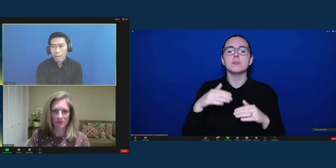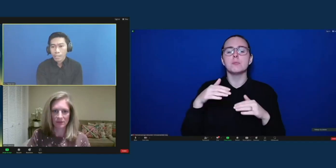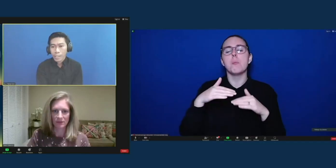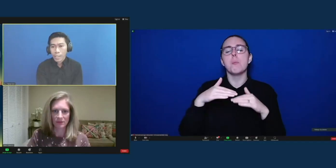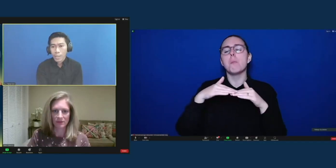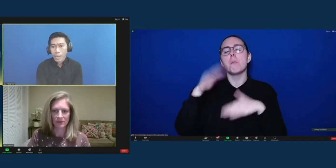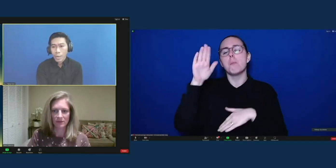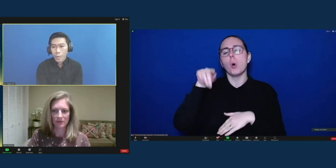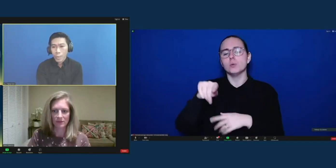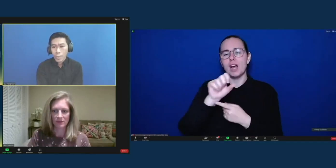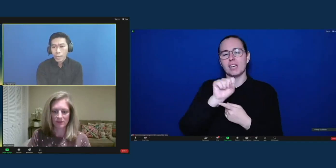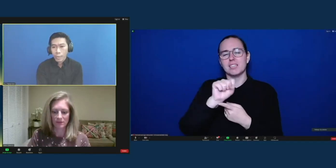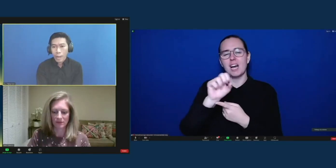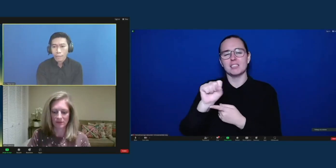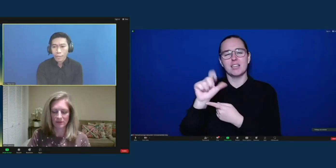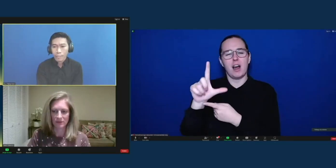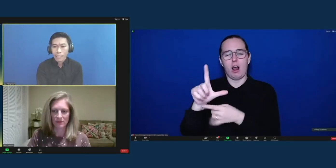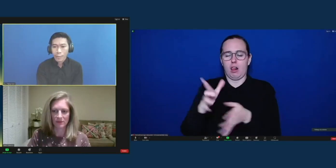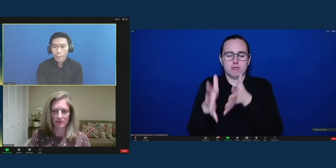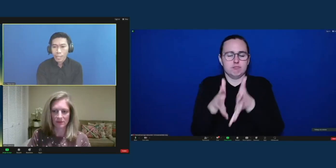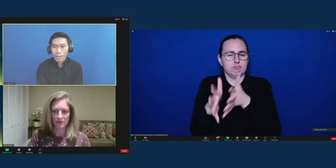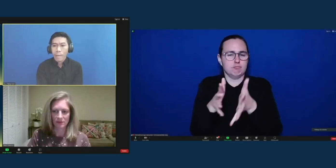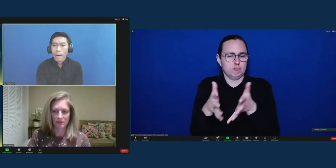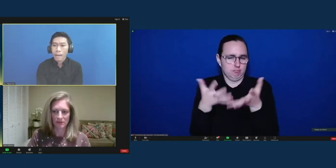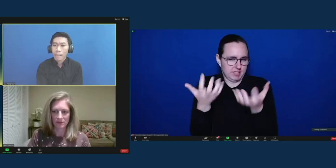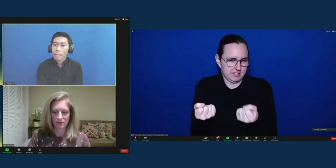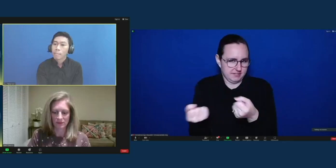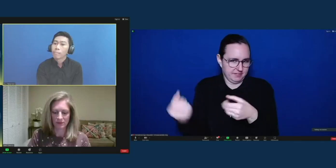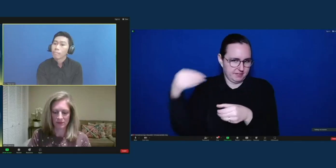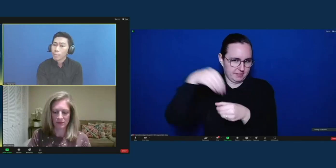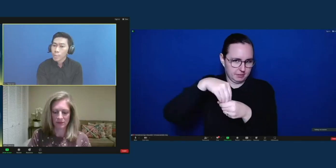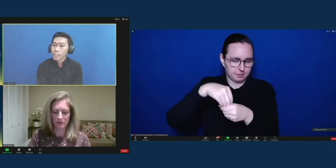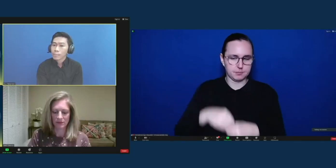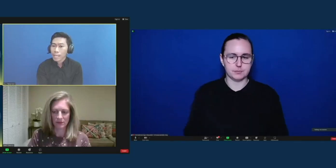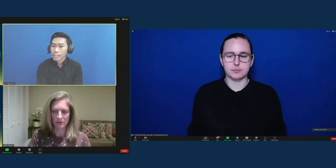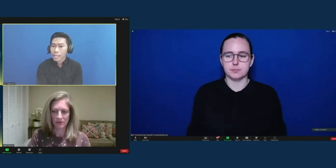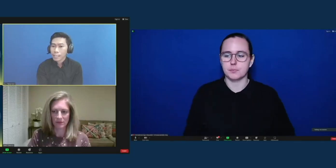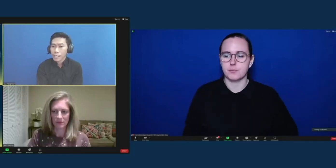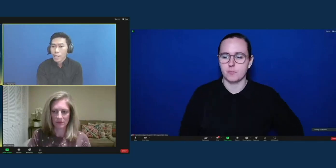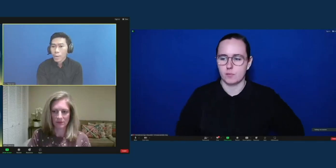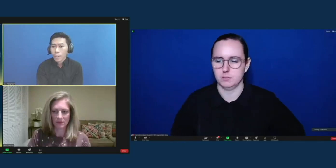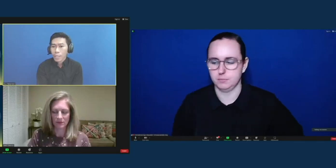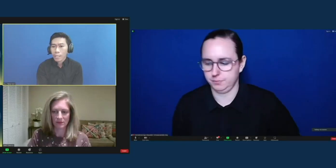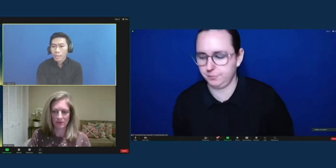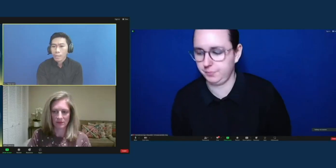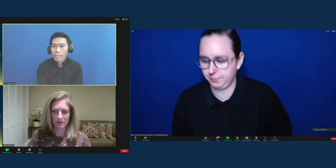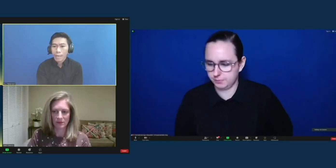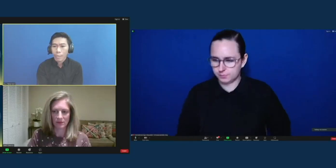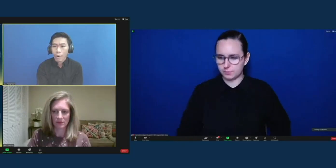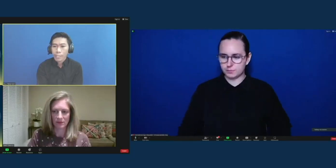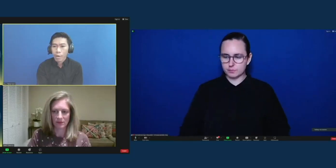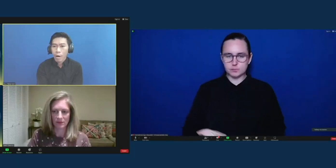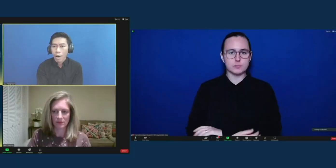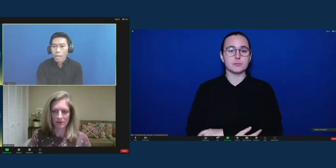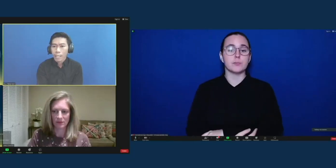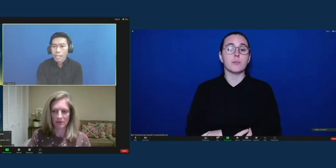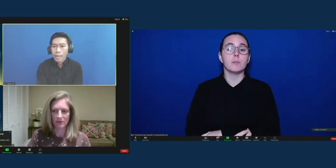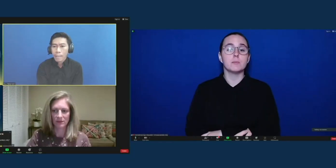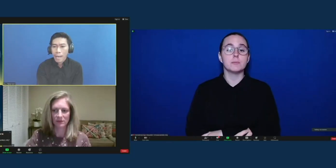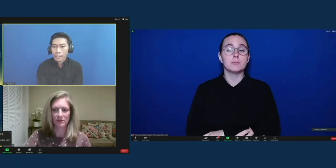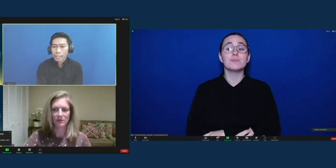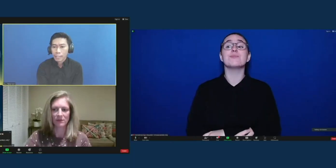And also, after Begin with Books project, we then worked